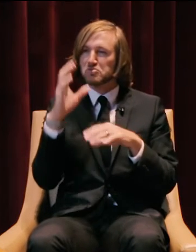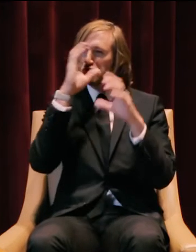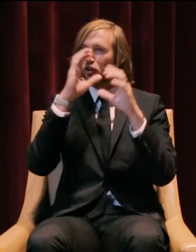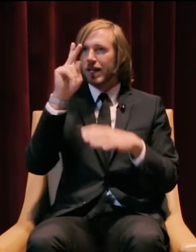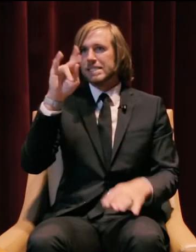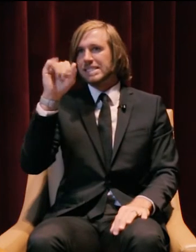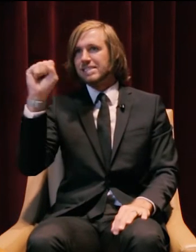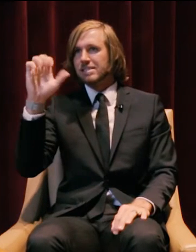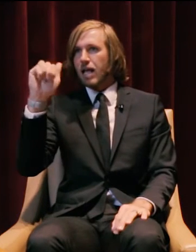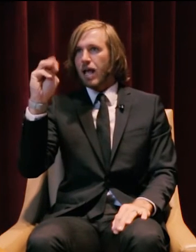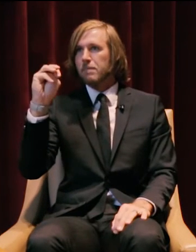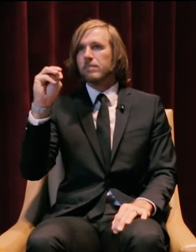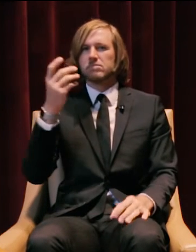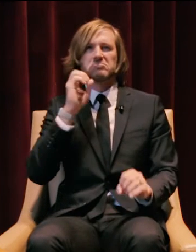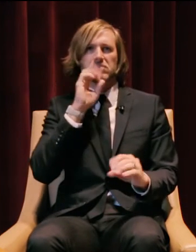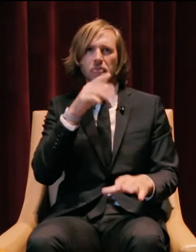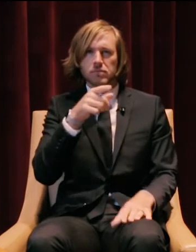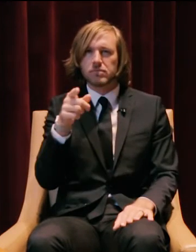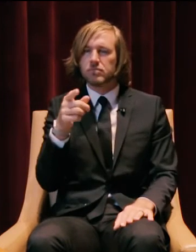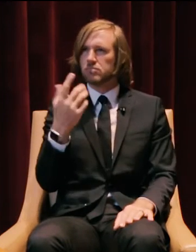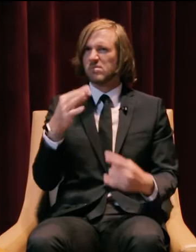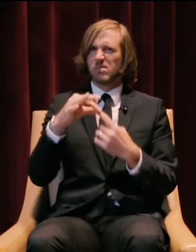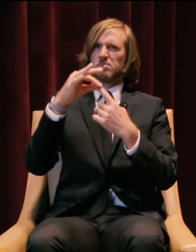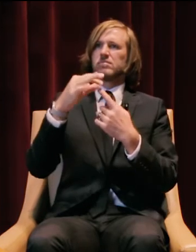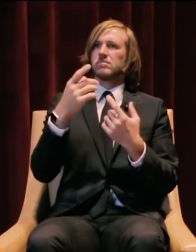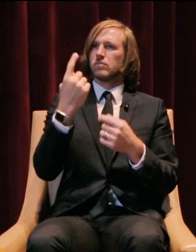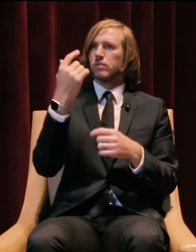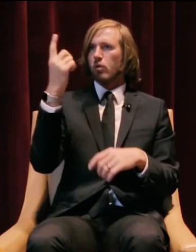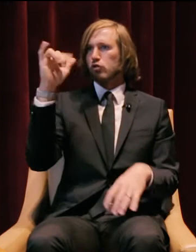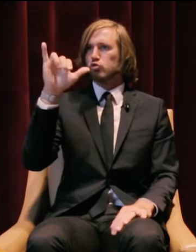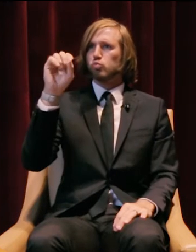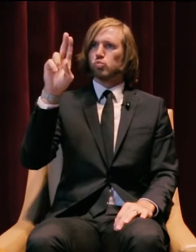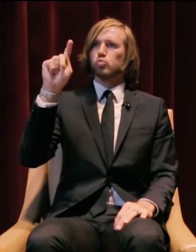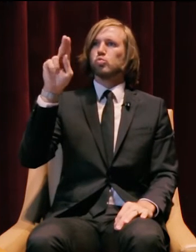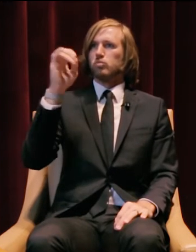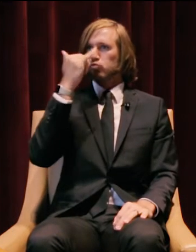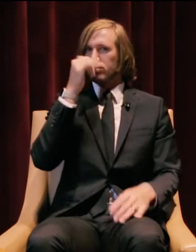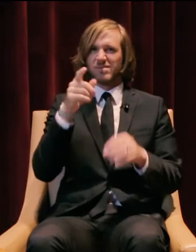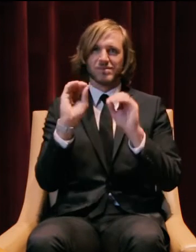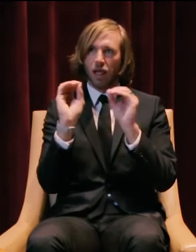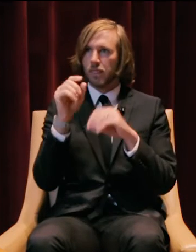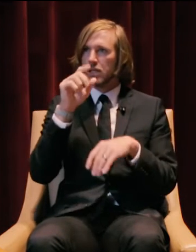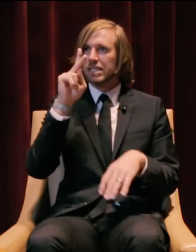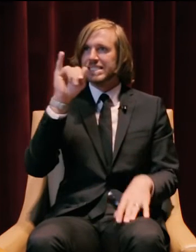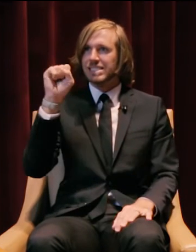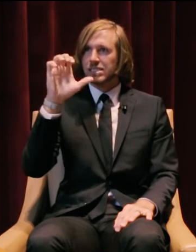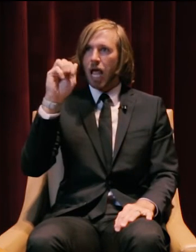searched KissCam. There was nothing out there except for the YouTubes. There was no